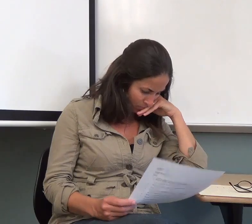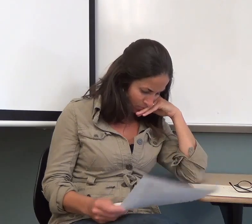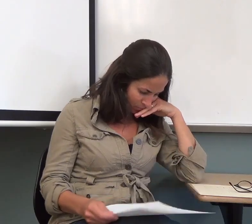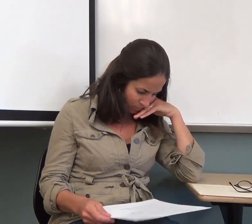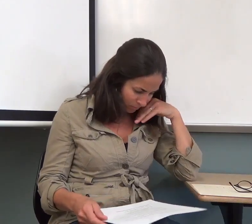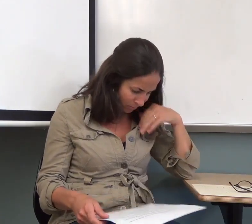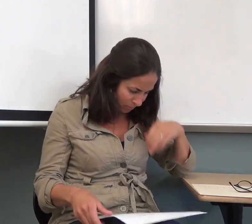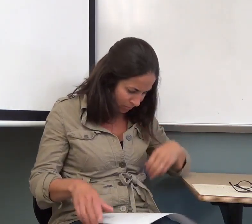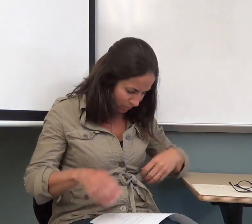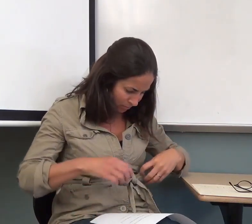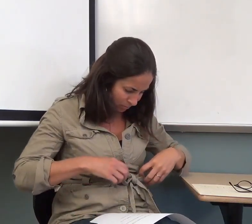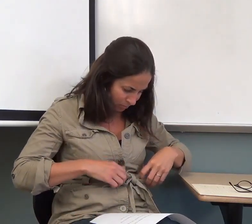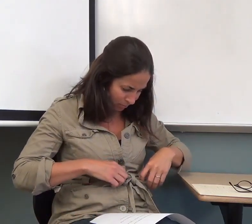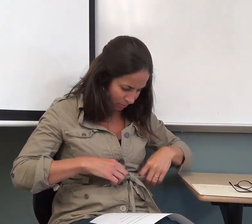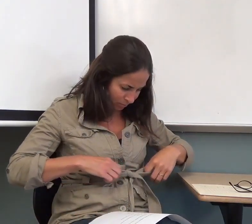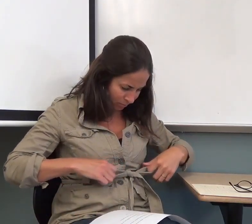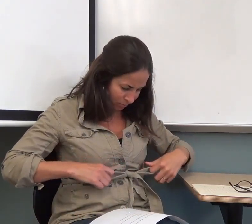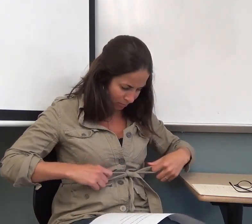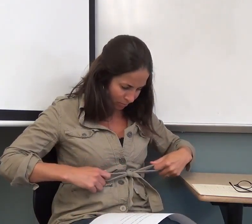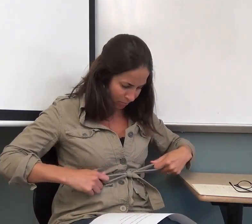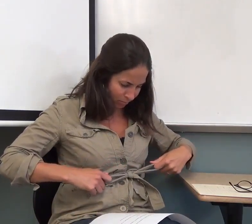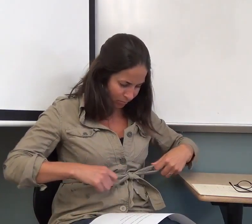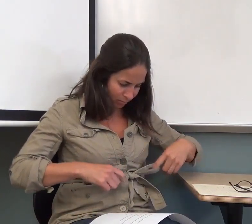the last one? the last four. Yeah, 647.